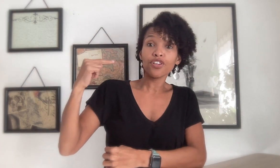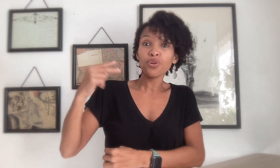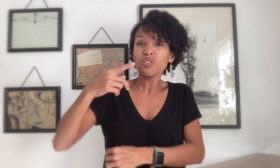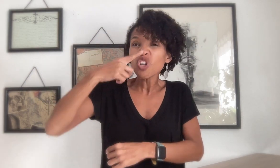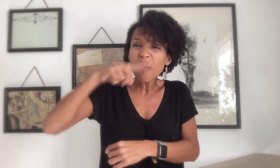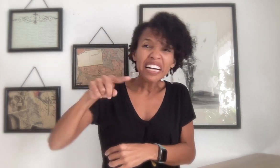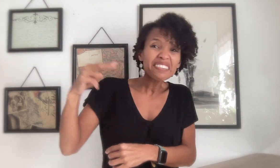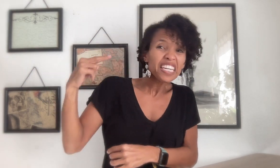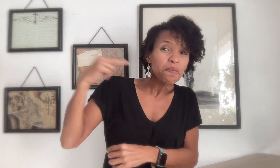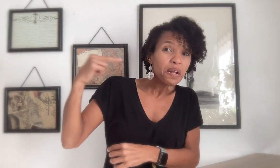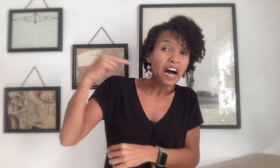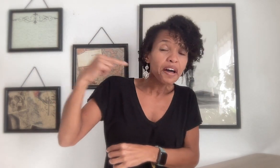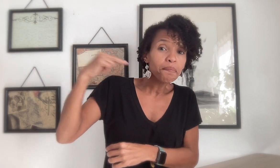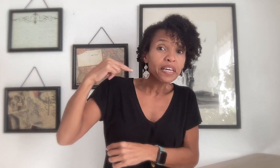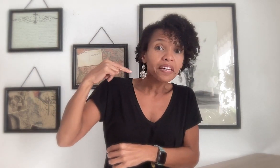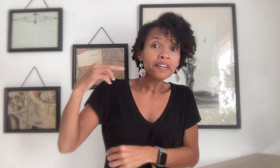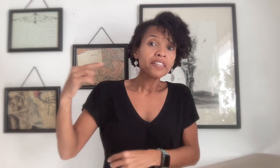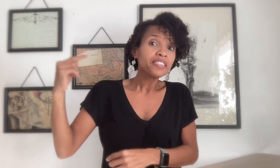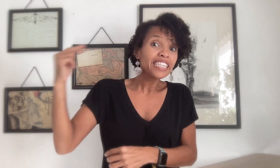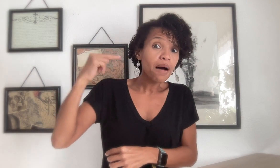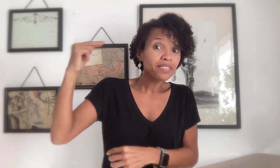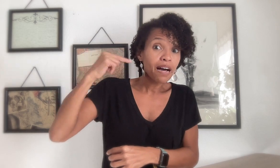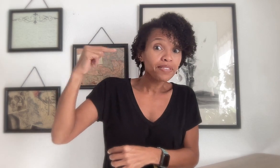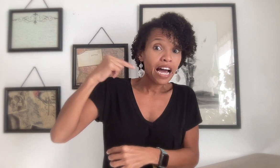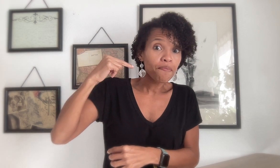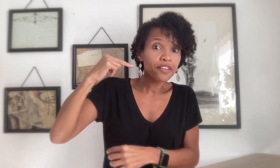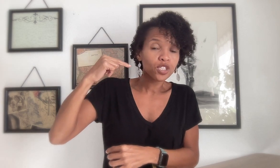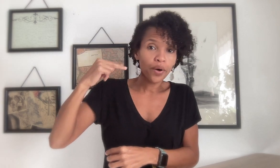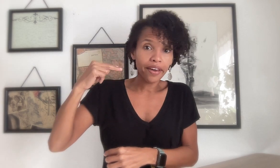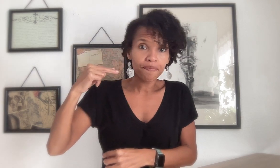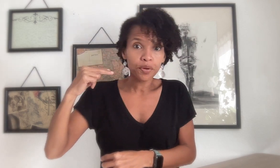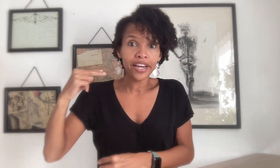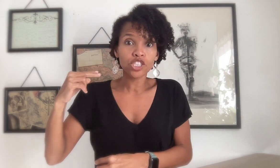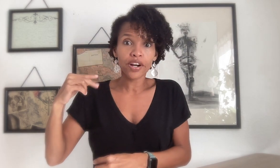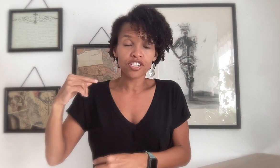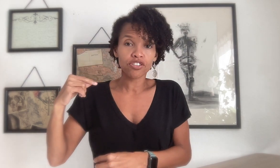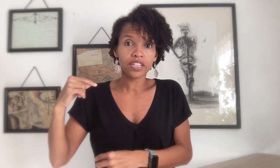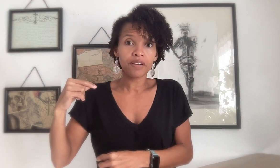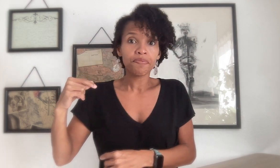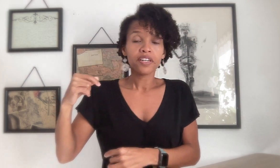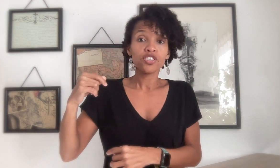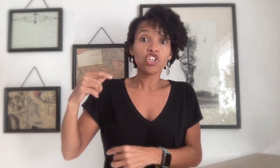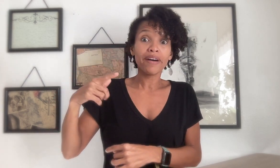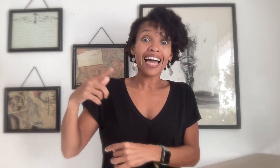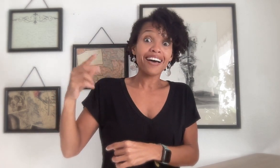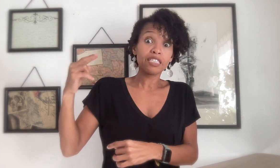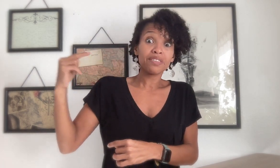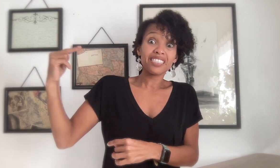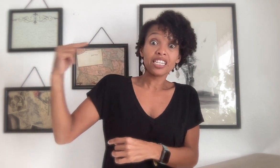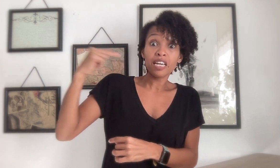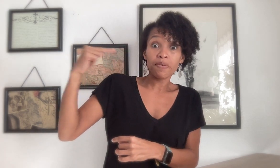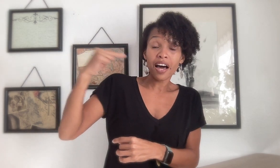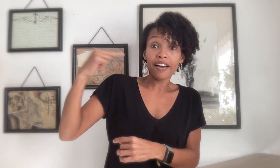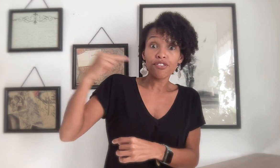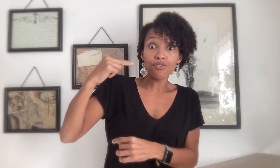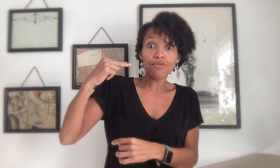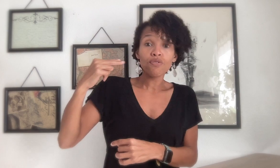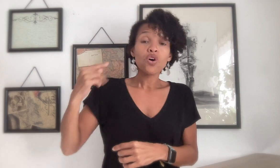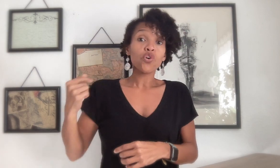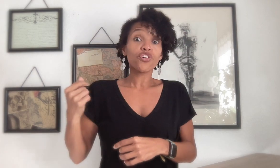you. Don't mind, keep an eye on me. Tap, tap, tap this way, okay, directionally. So you might ask someone to keep an eye on you, or you